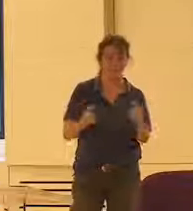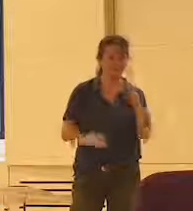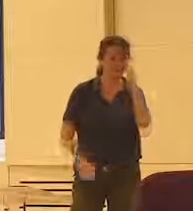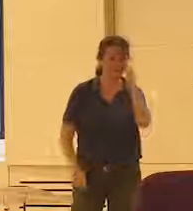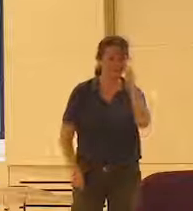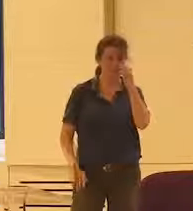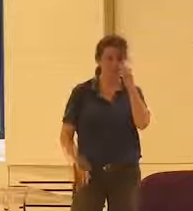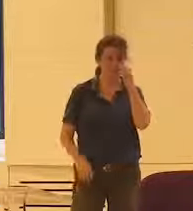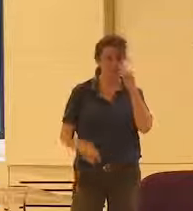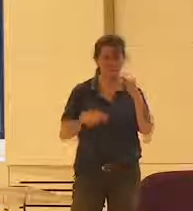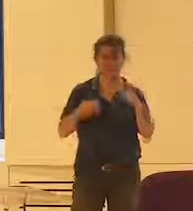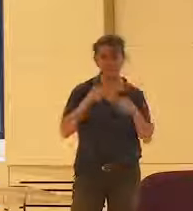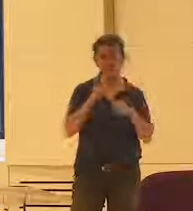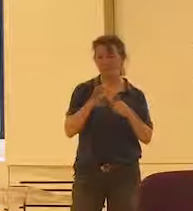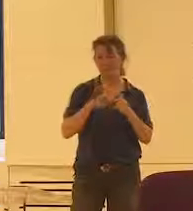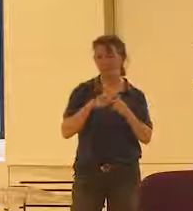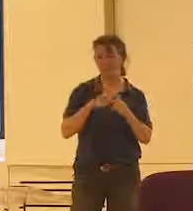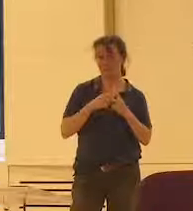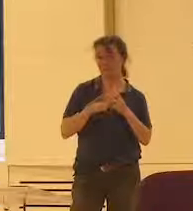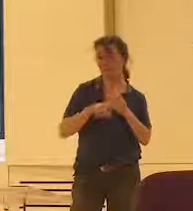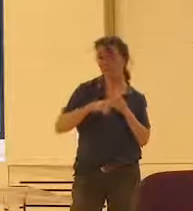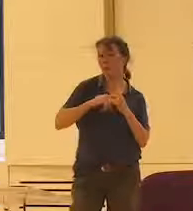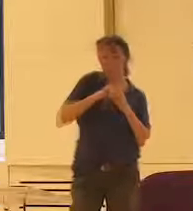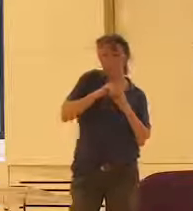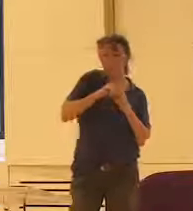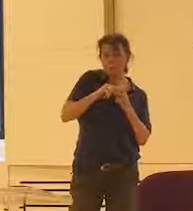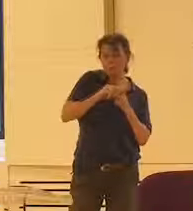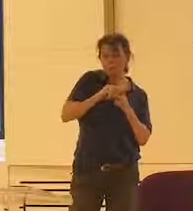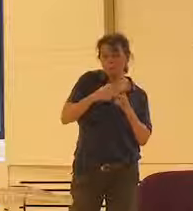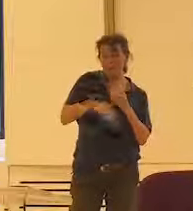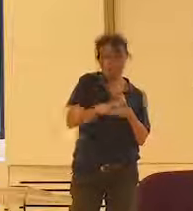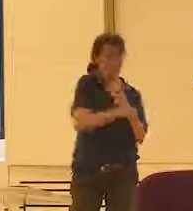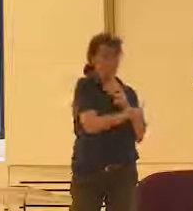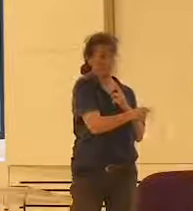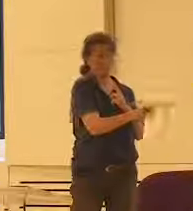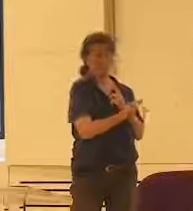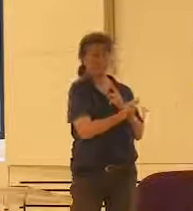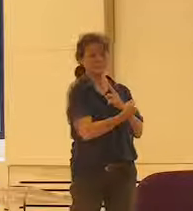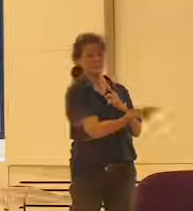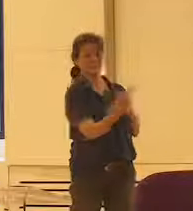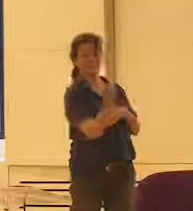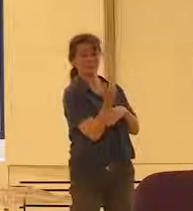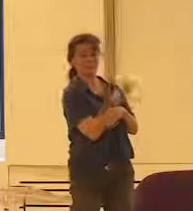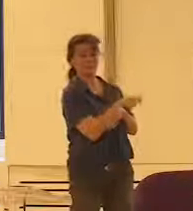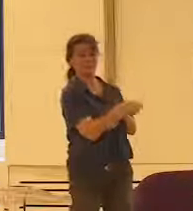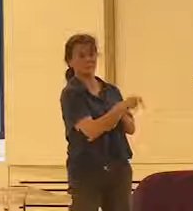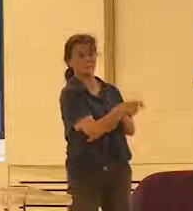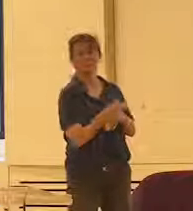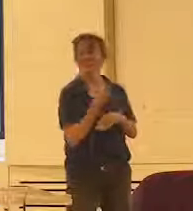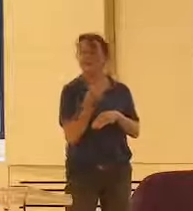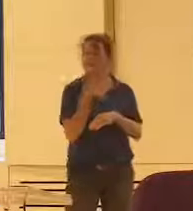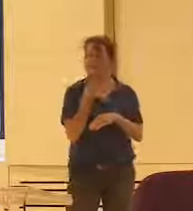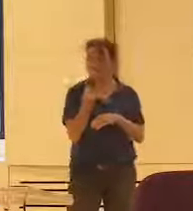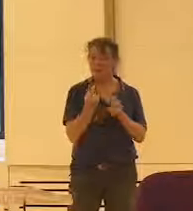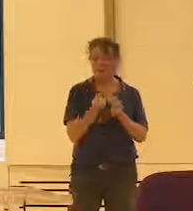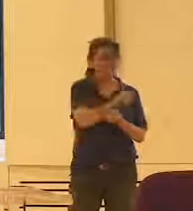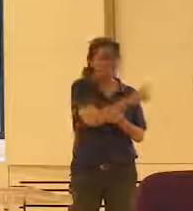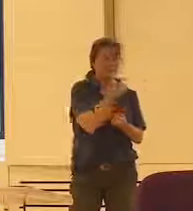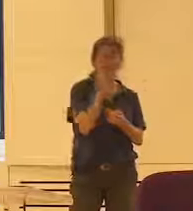I'm a bit more optimistic than some of the speakers have been today. Some of the things that people have said they want